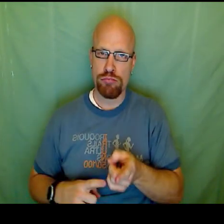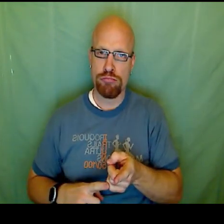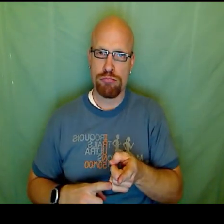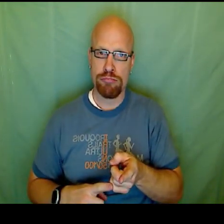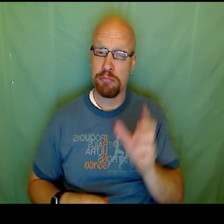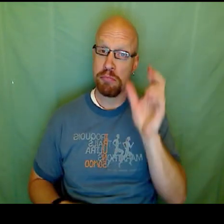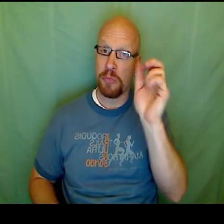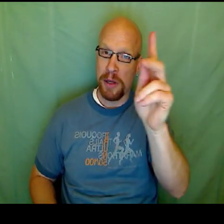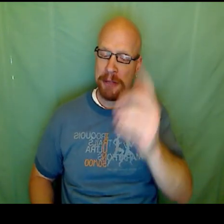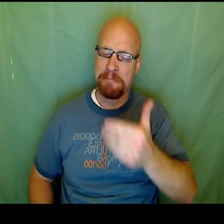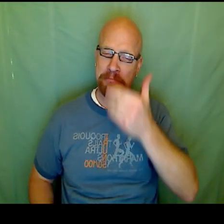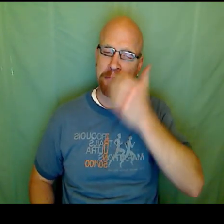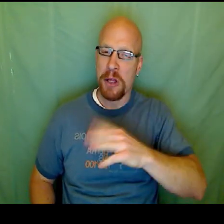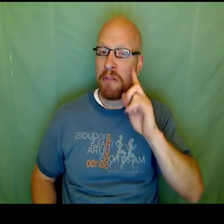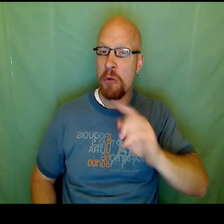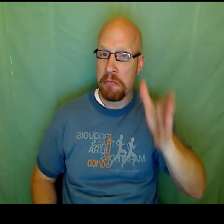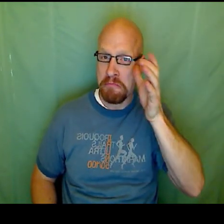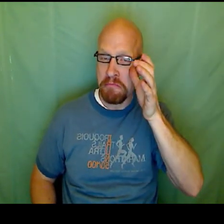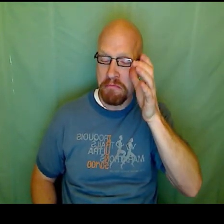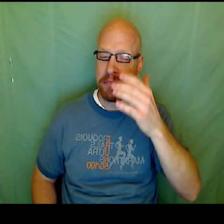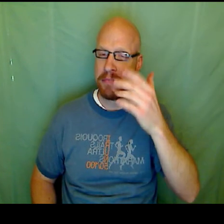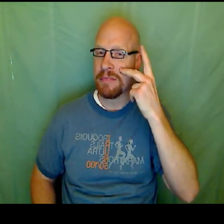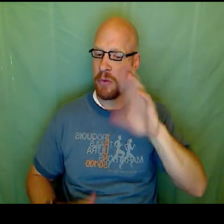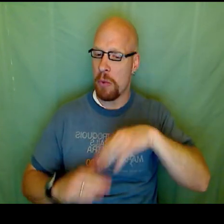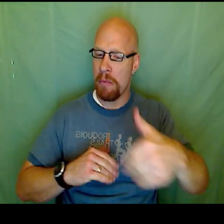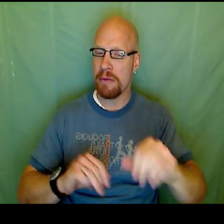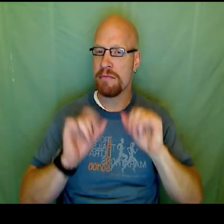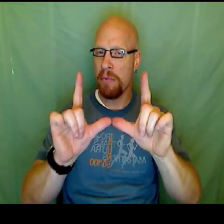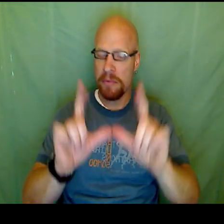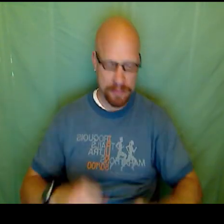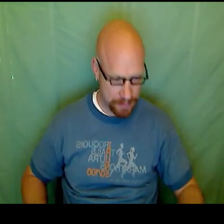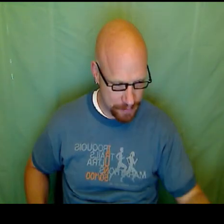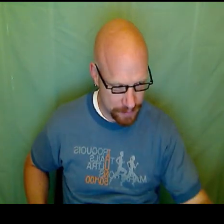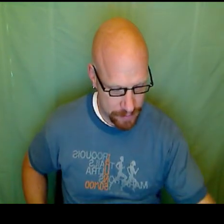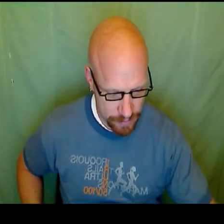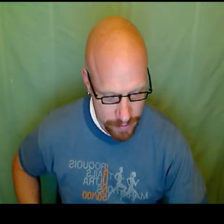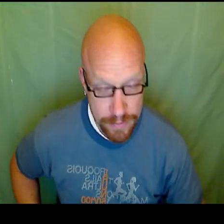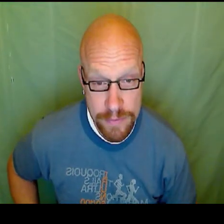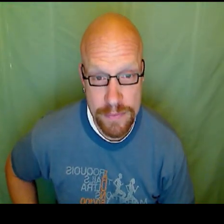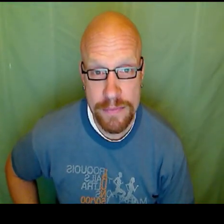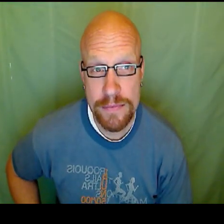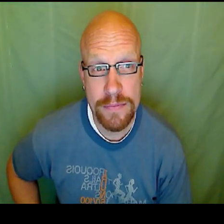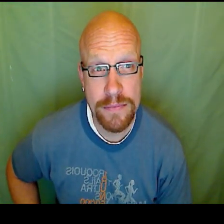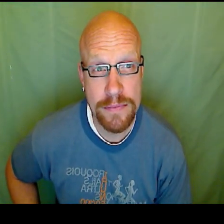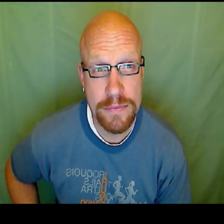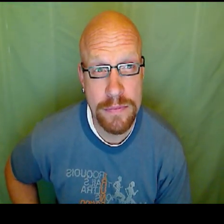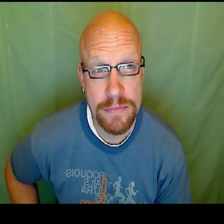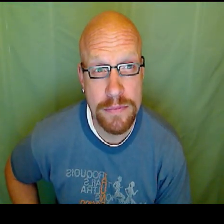You should get 2 true results. Thanks for listening. See you next vlog.